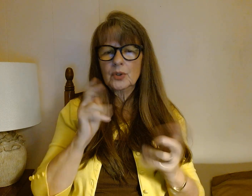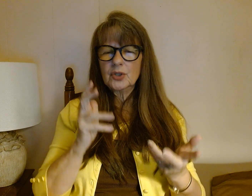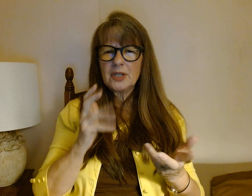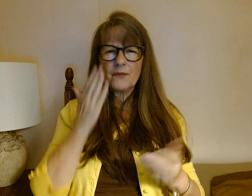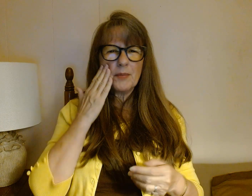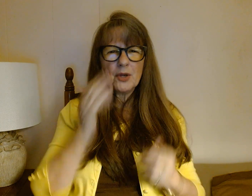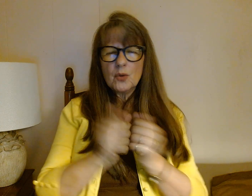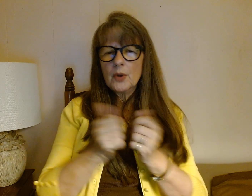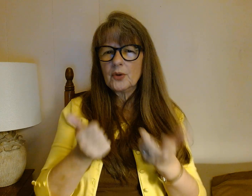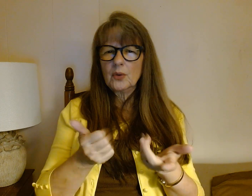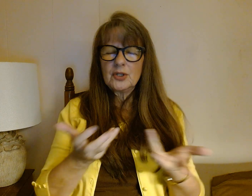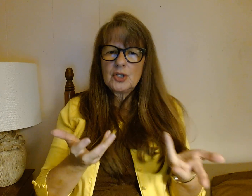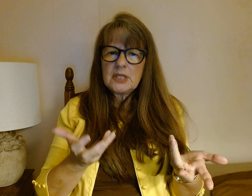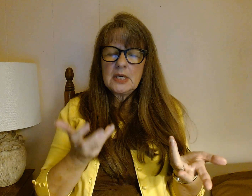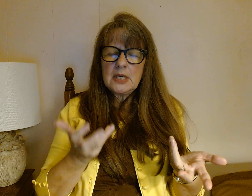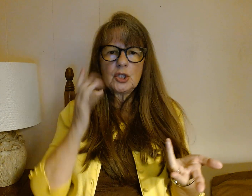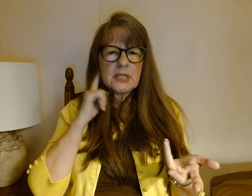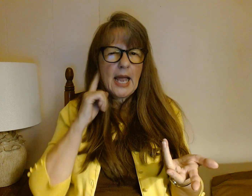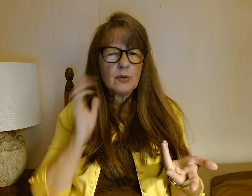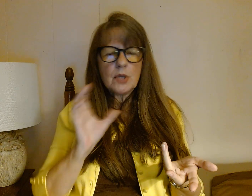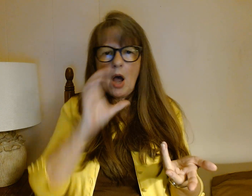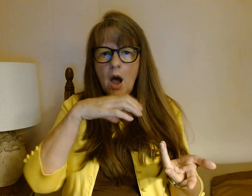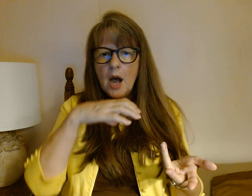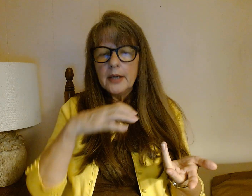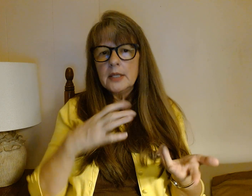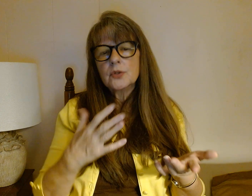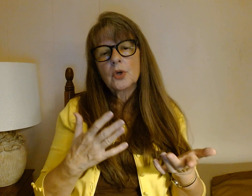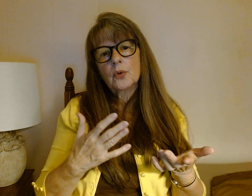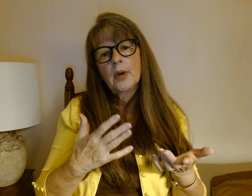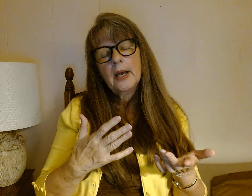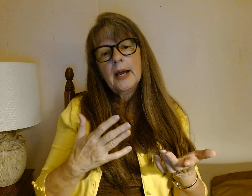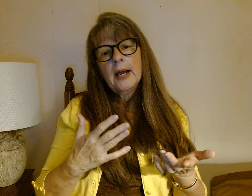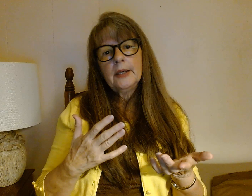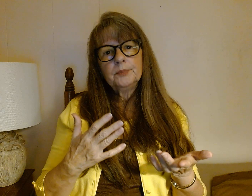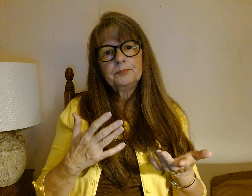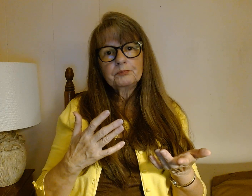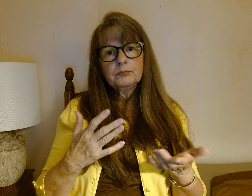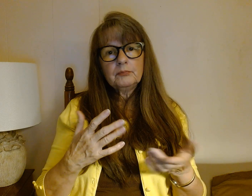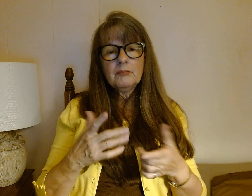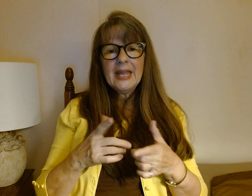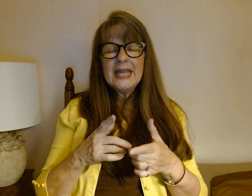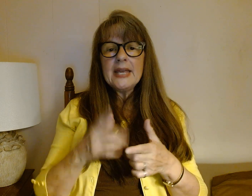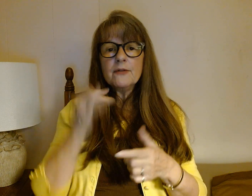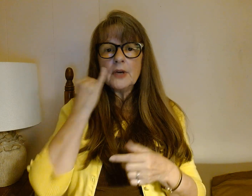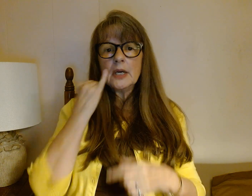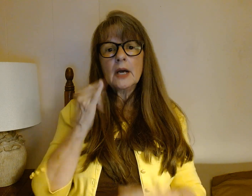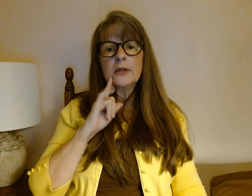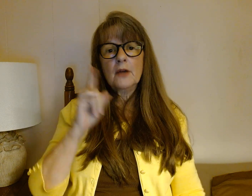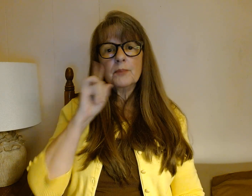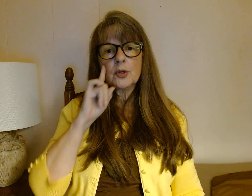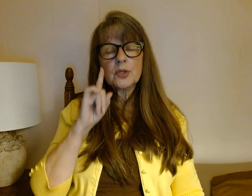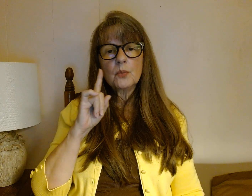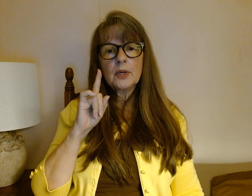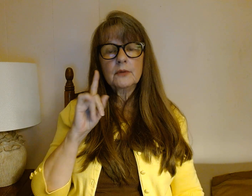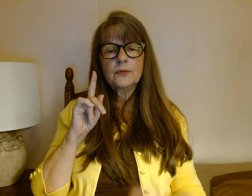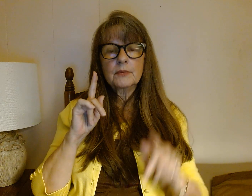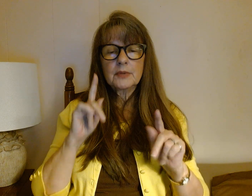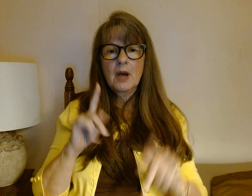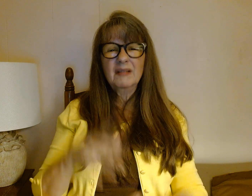not familiar with, or it just sounds odd. And so if a deaf person would have gone,